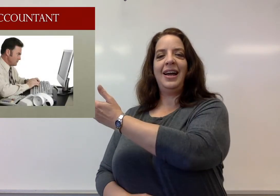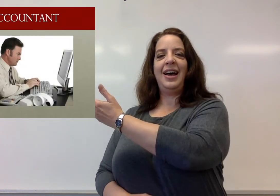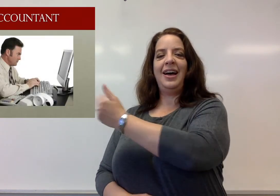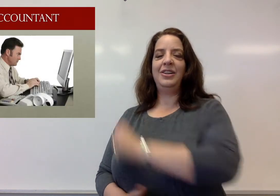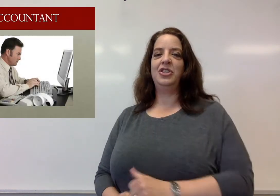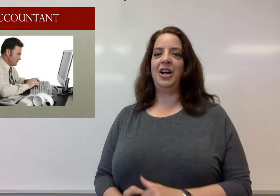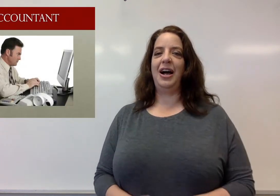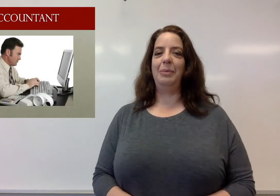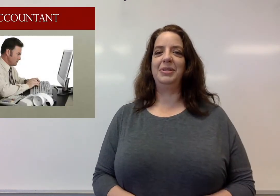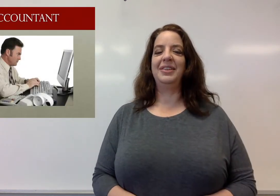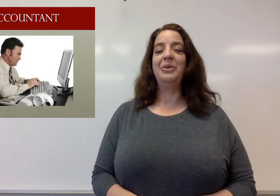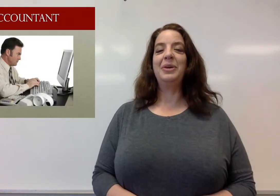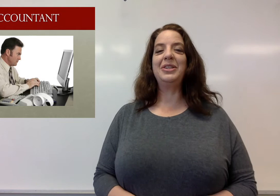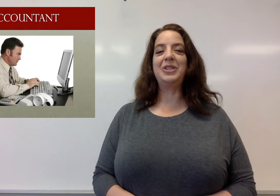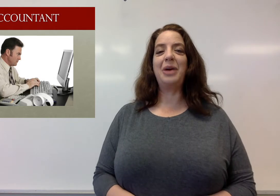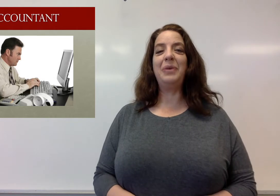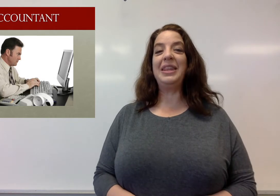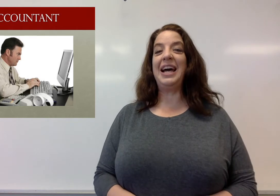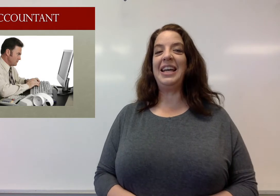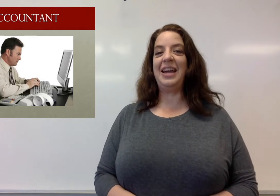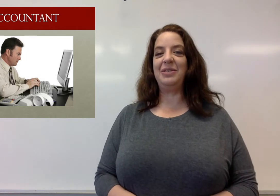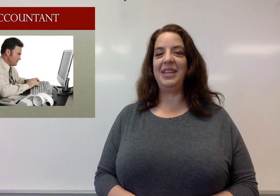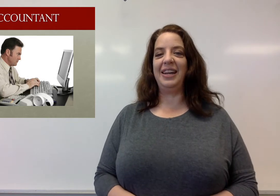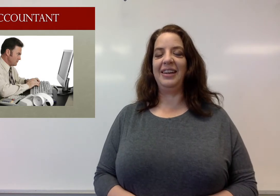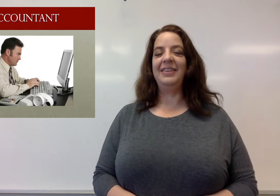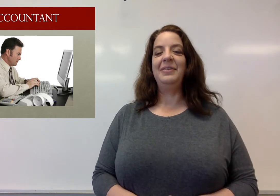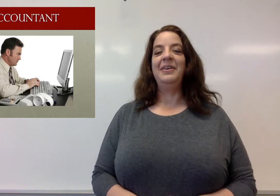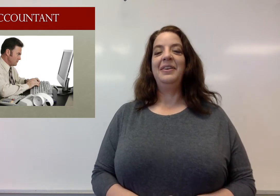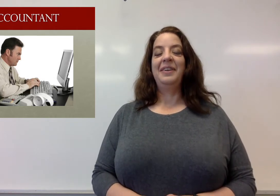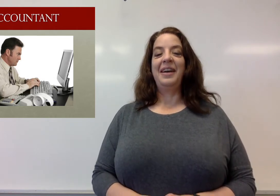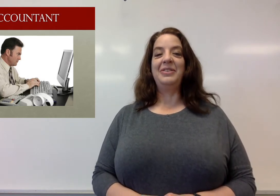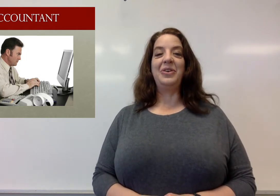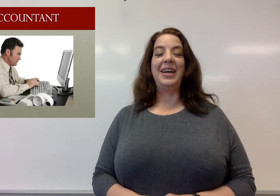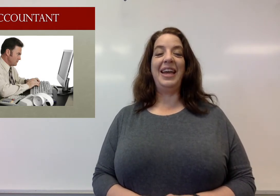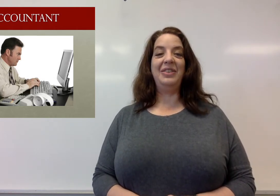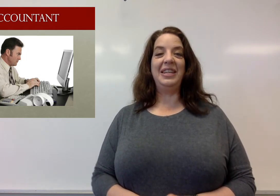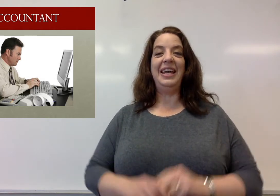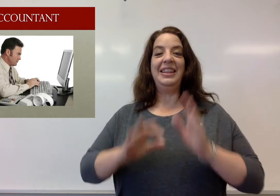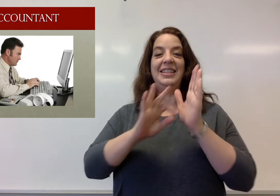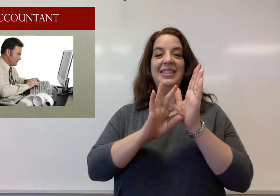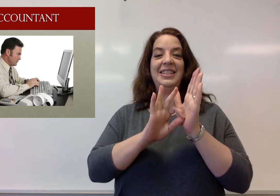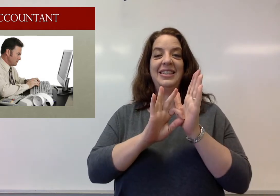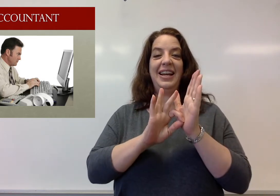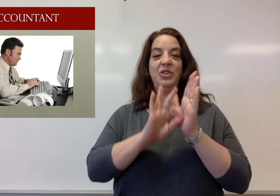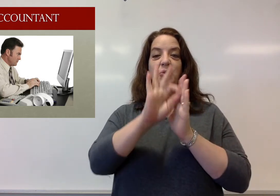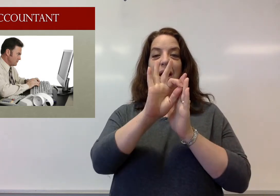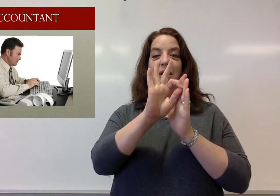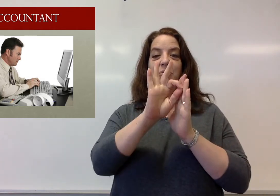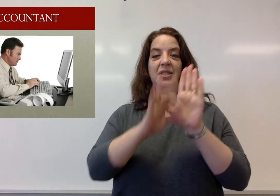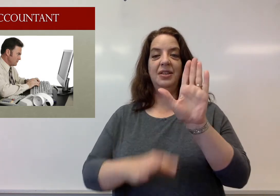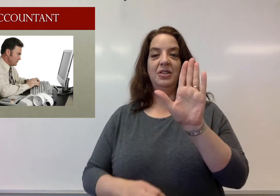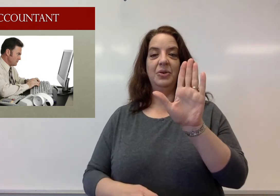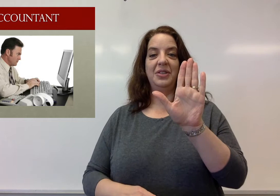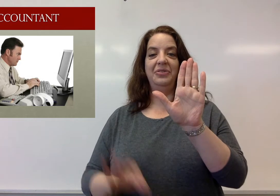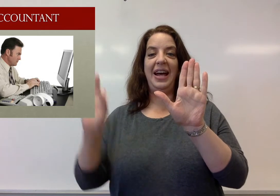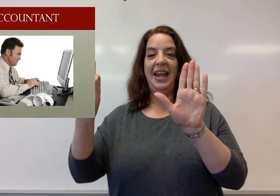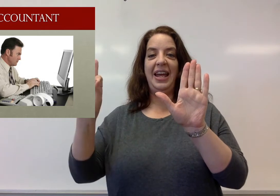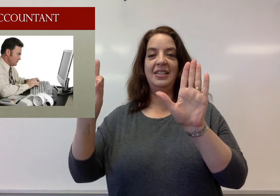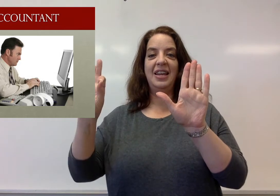Ta-da! Jobs. We're going to start with accounting. Okay, so accounting, this is the sign to count. So it's a flat hand and